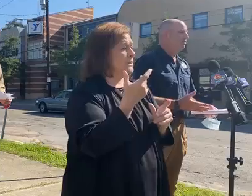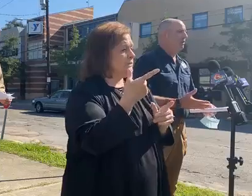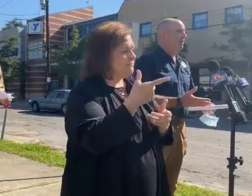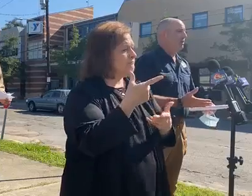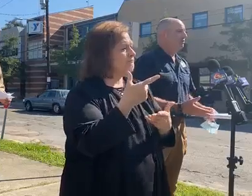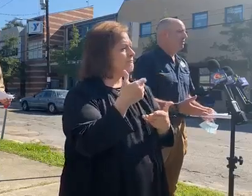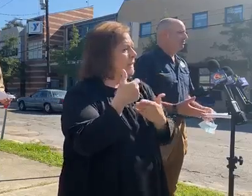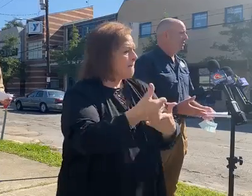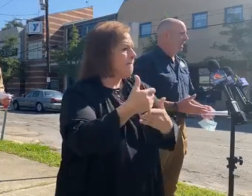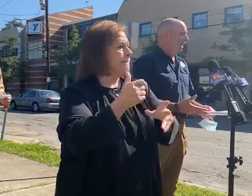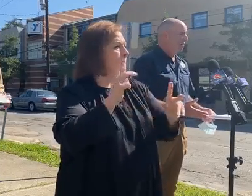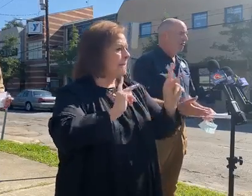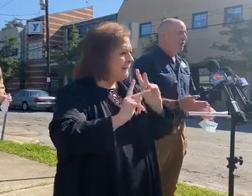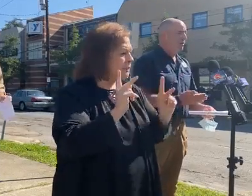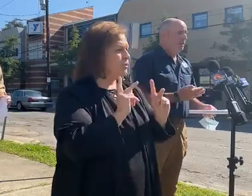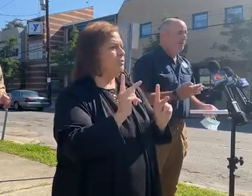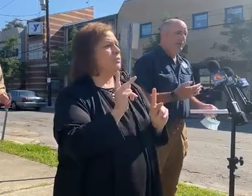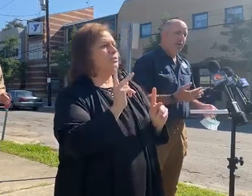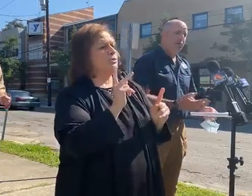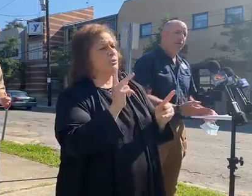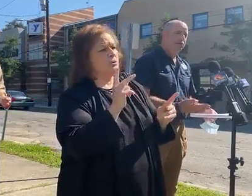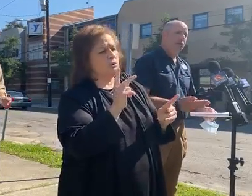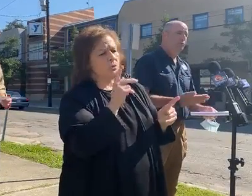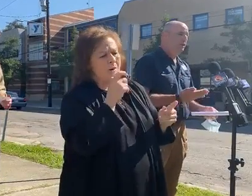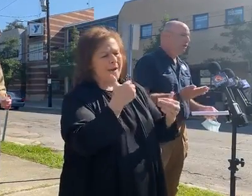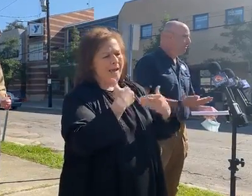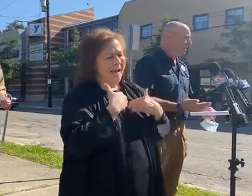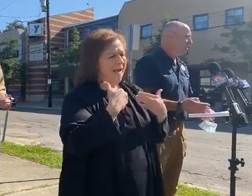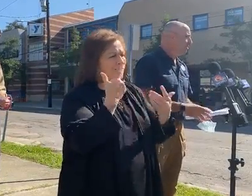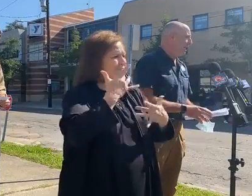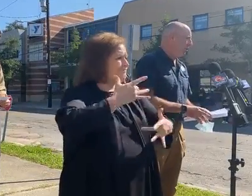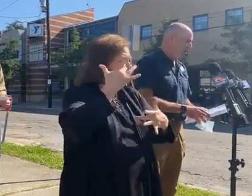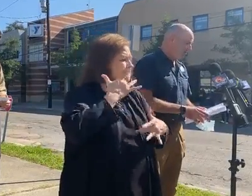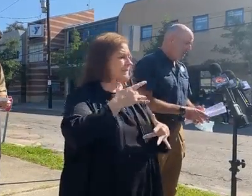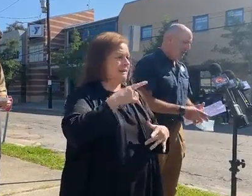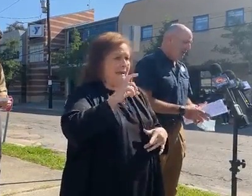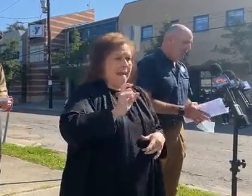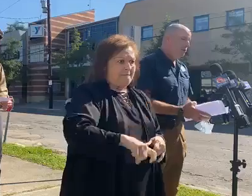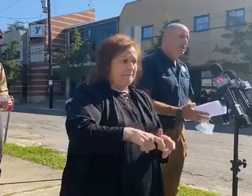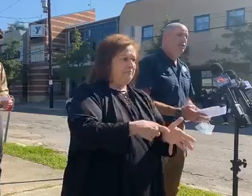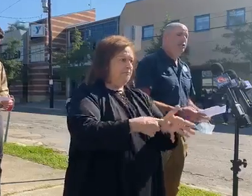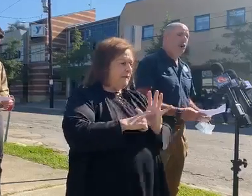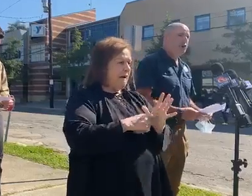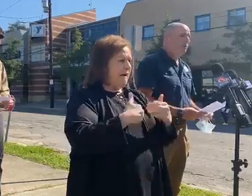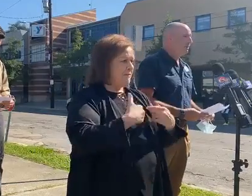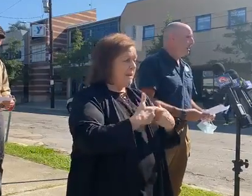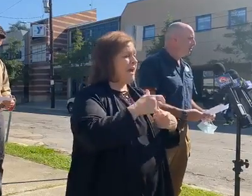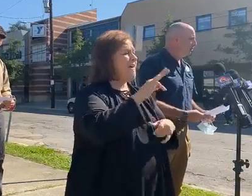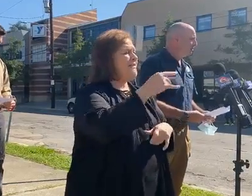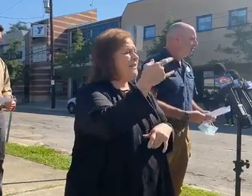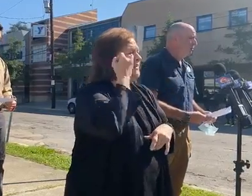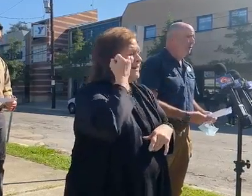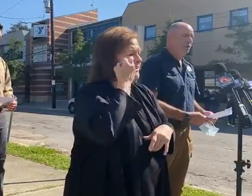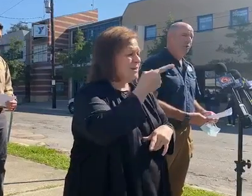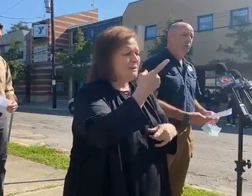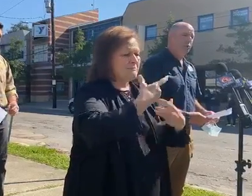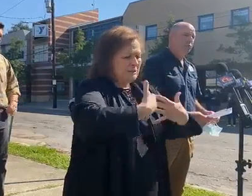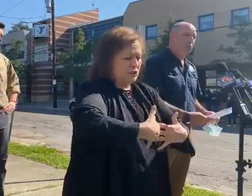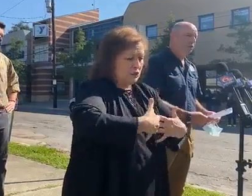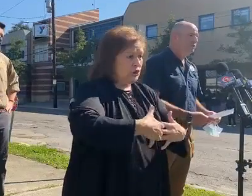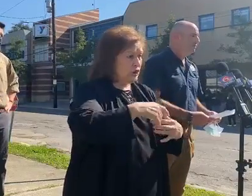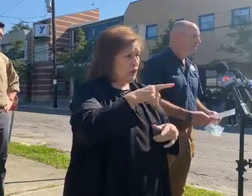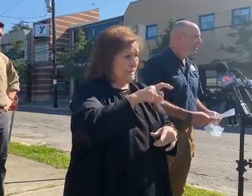and neighbors and residents that have maybe medical issues that are dependent on power. If you need to charge up a medical device, you can go